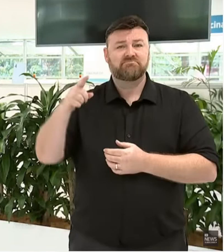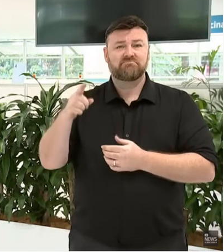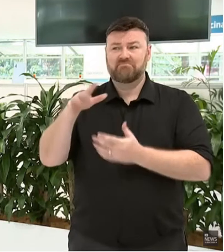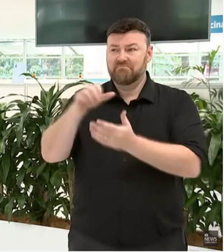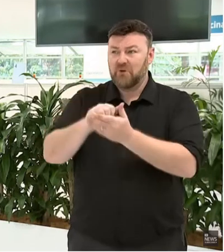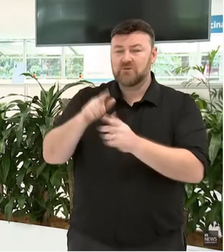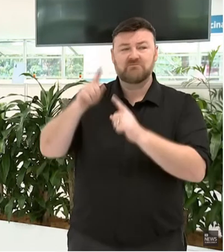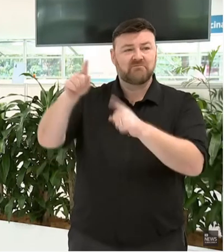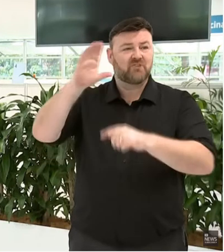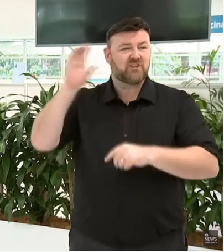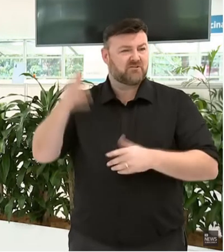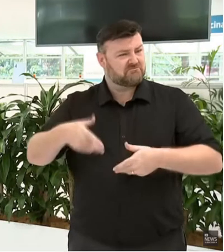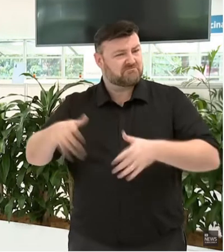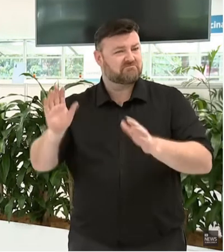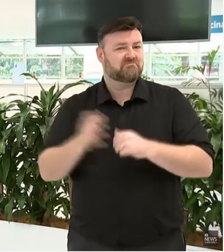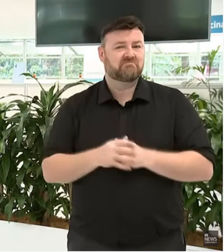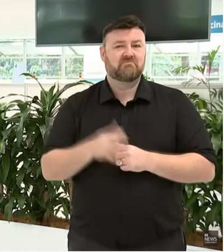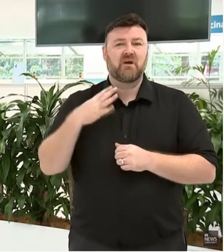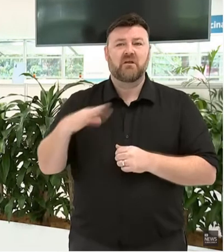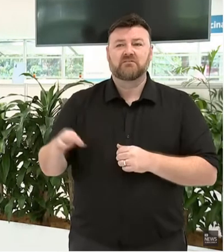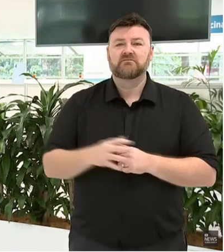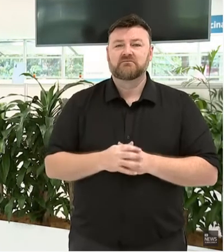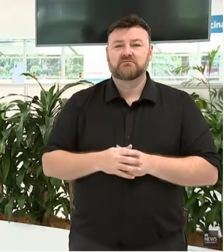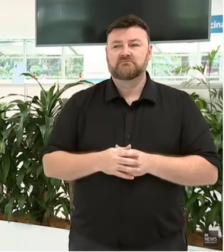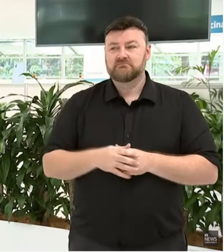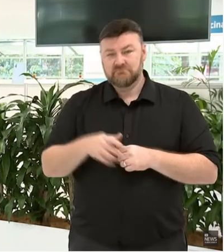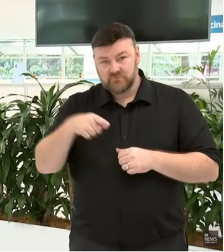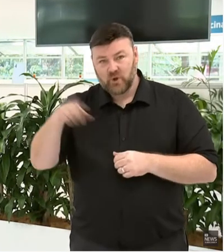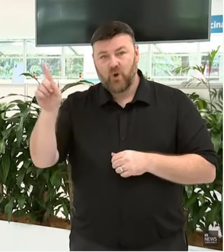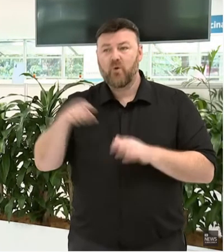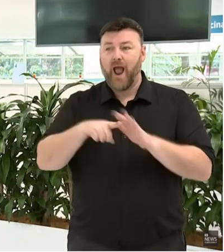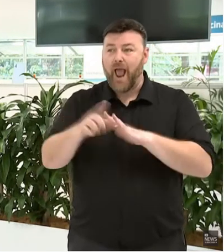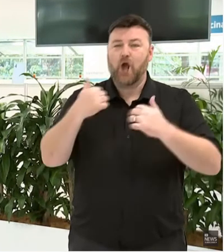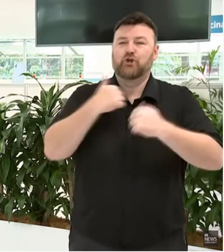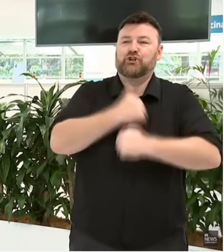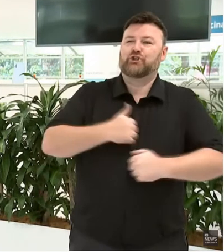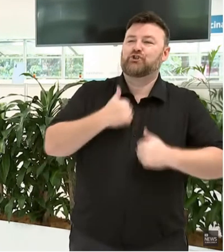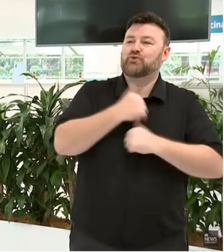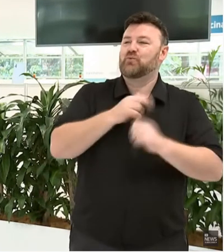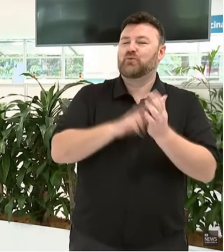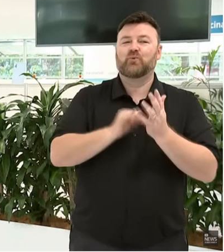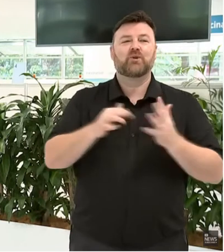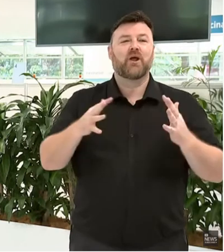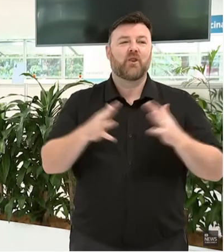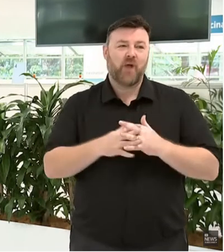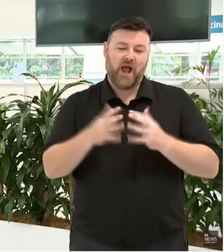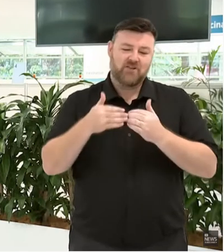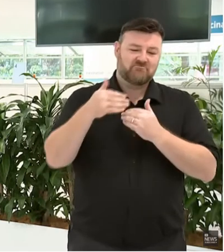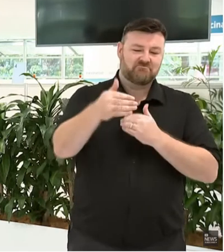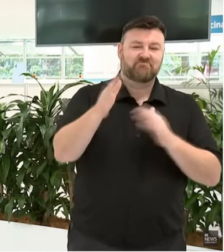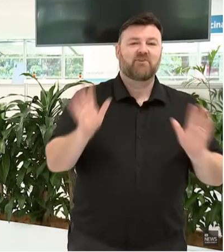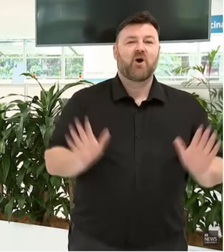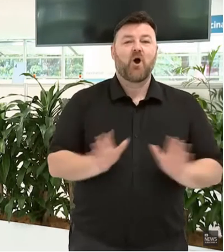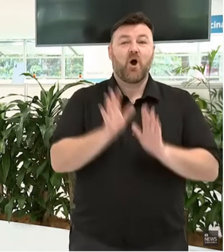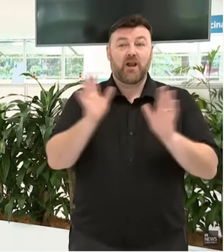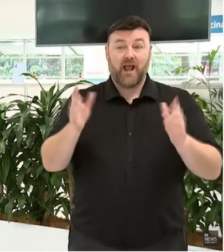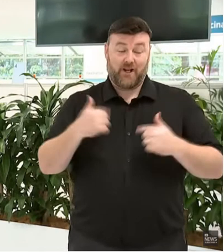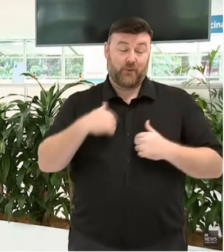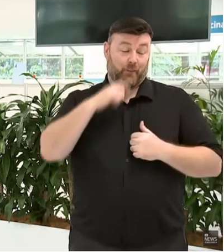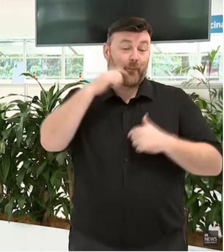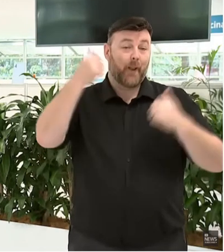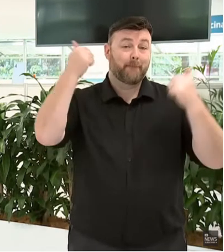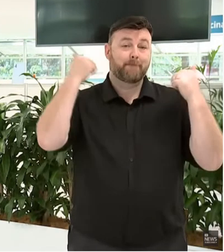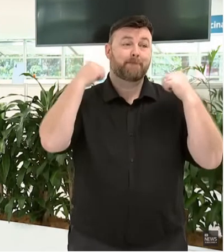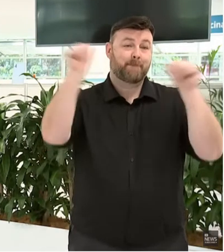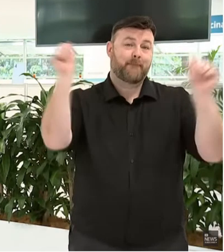bookings in regional New South Wales. There is no reason. Let's get out and about, enjoy the best that our state has to offer over this holiday season, and we're going to get